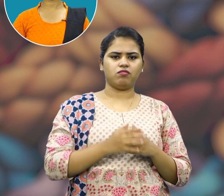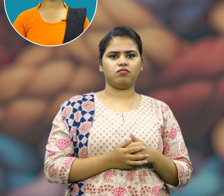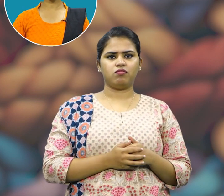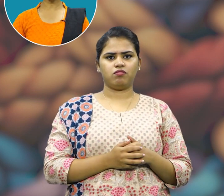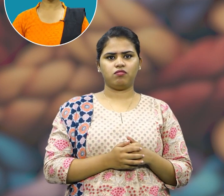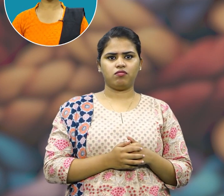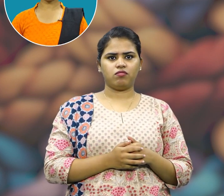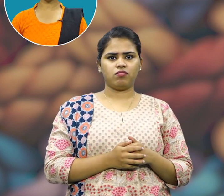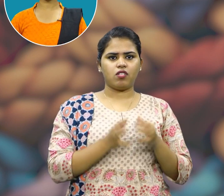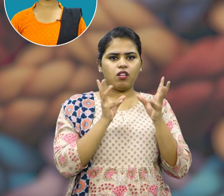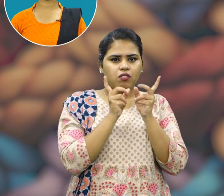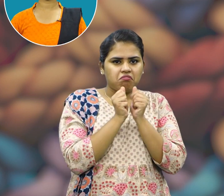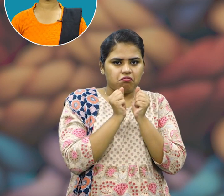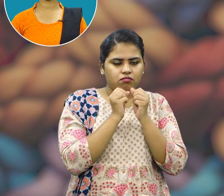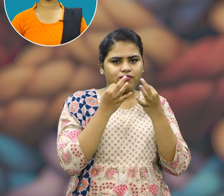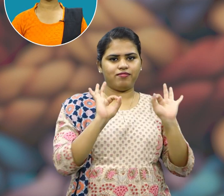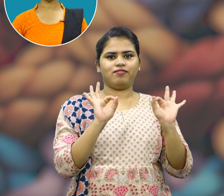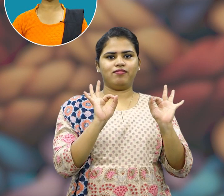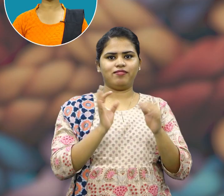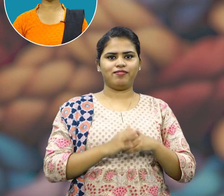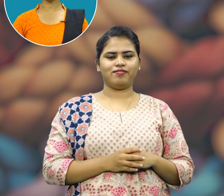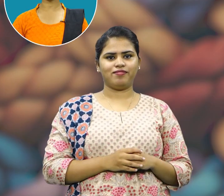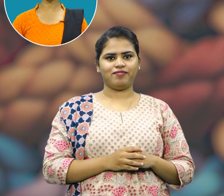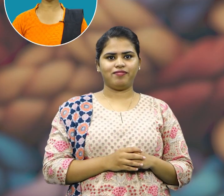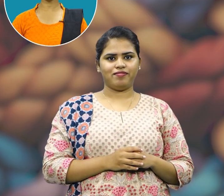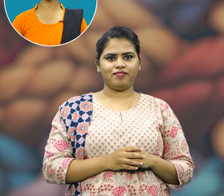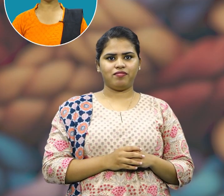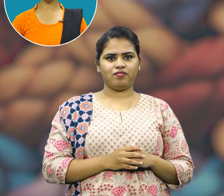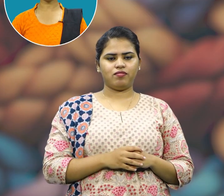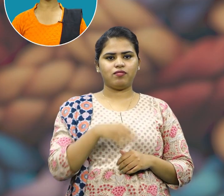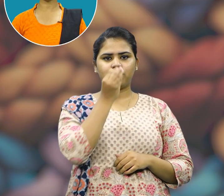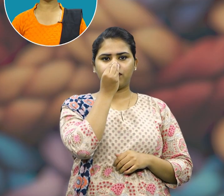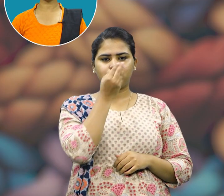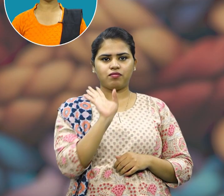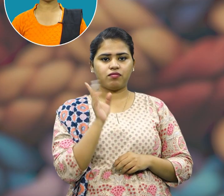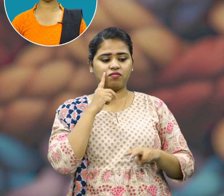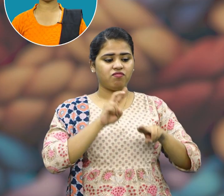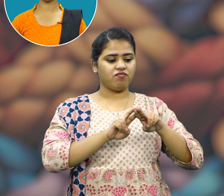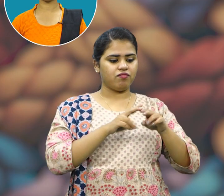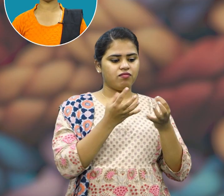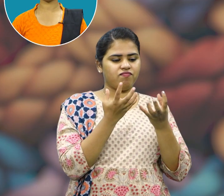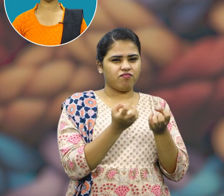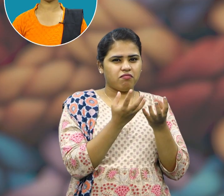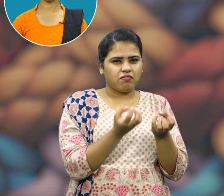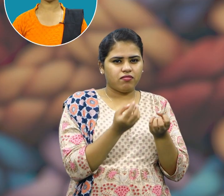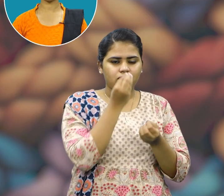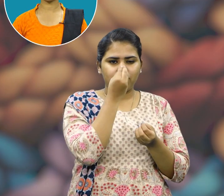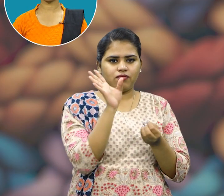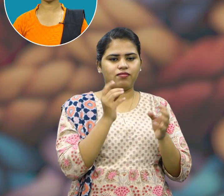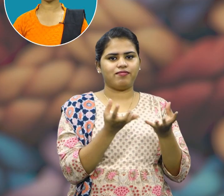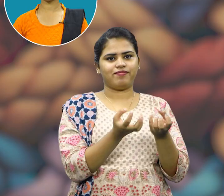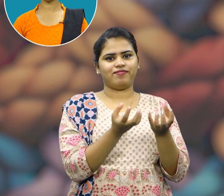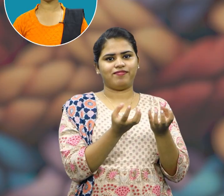It is wrinkle-free and can easily dry on getting wet.